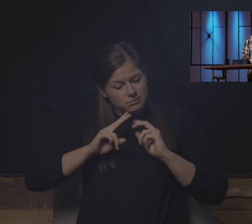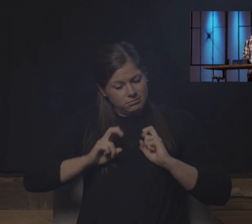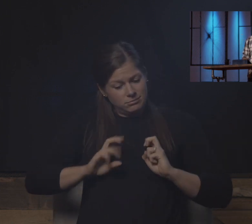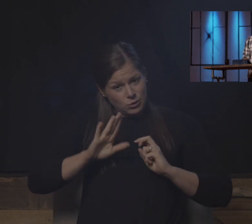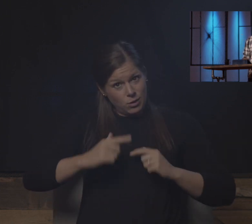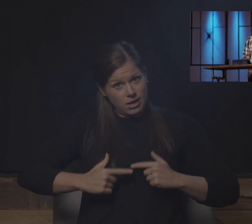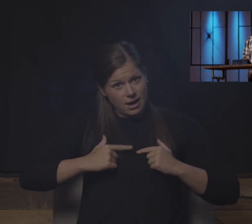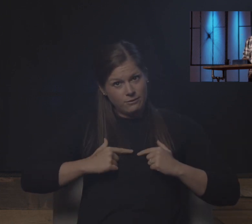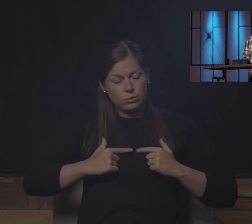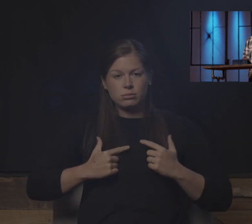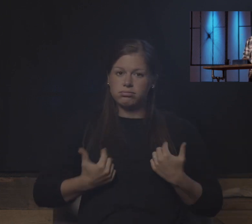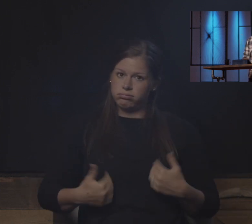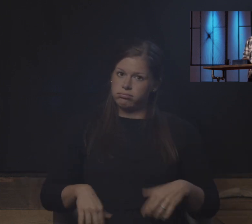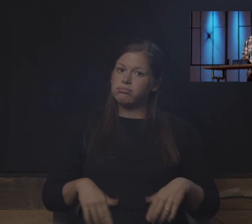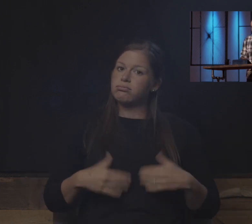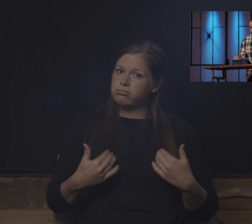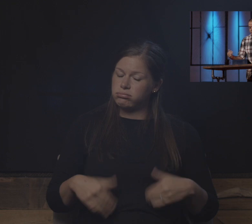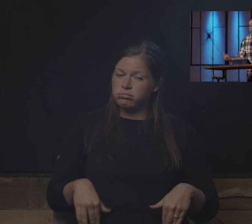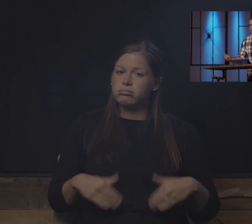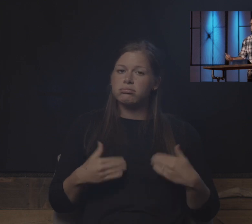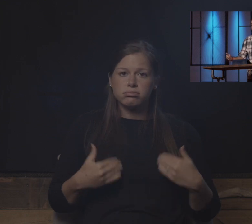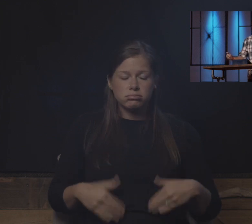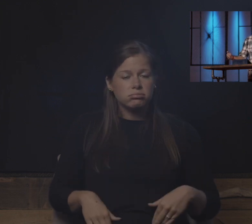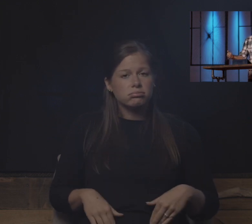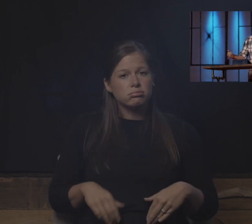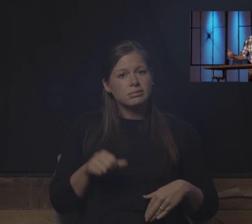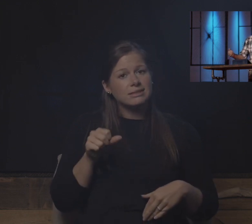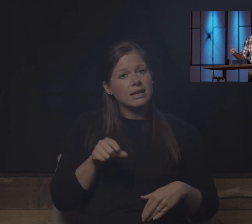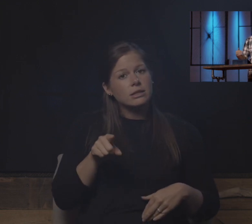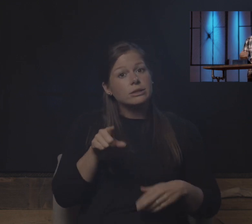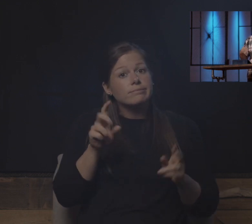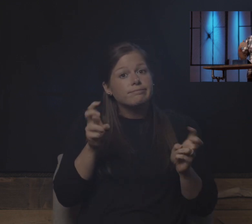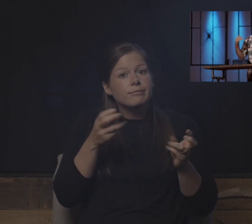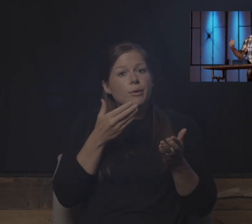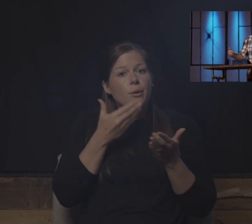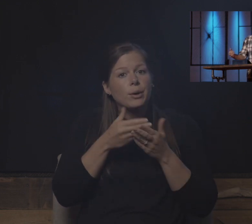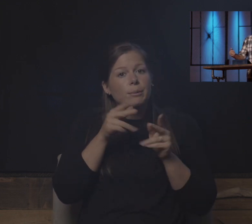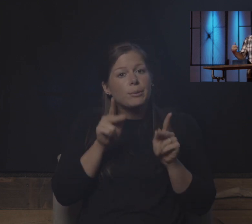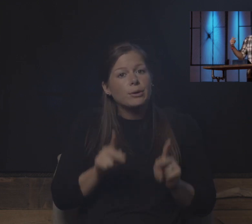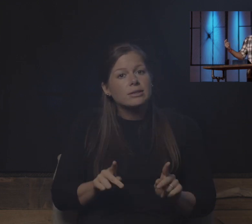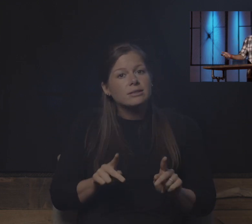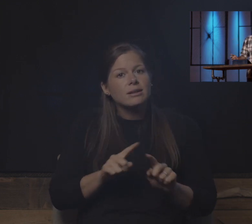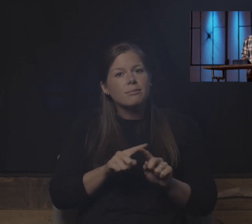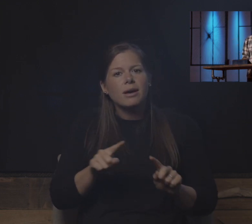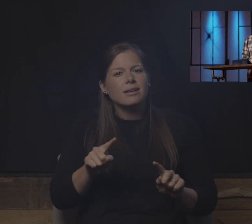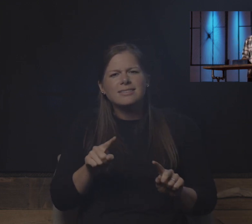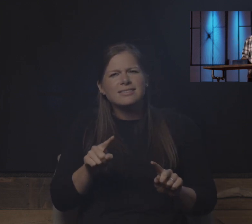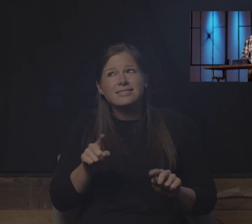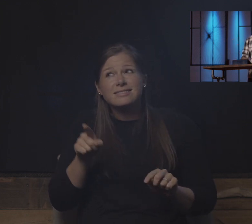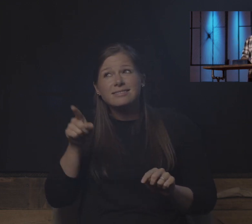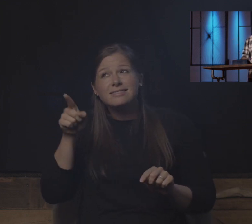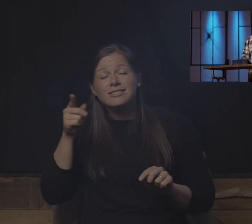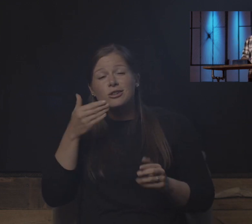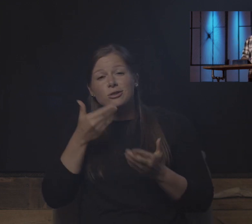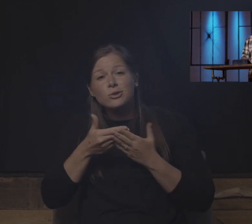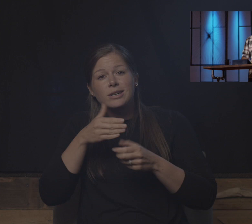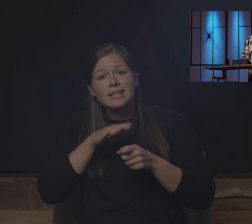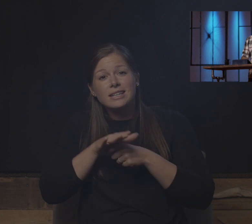in your life. You might be a good person, but you are not good enough to be accepted by God.